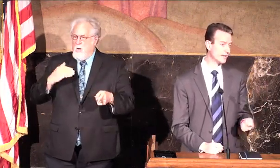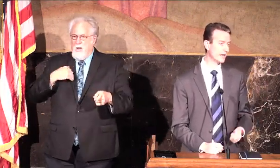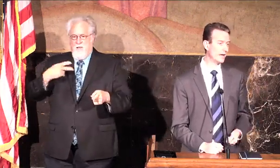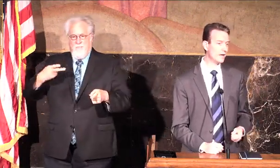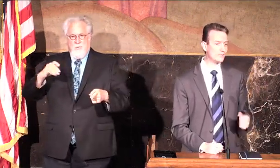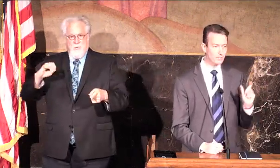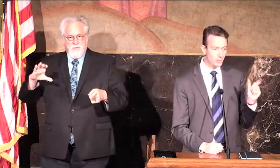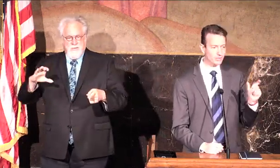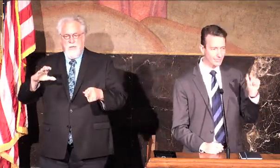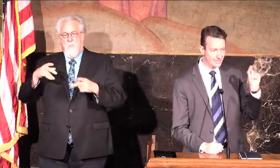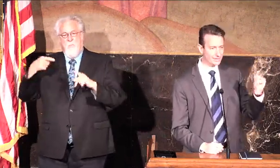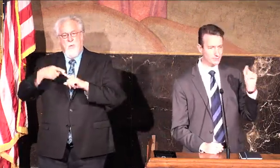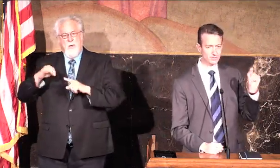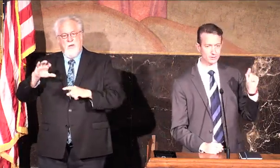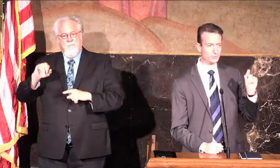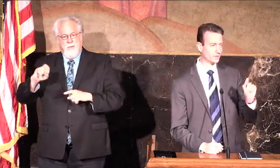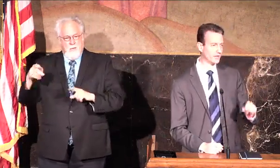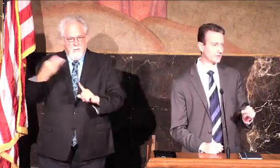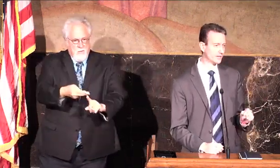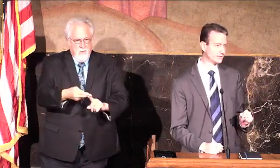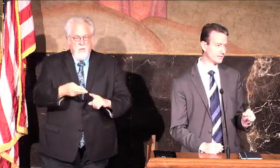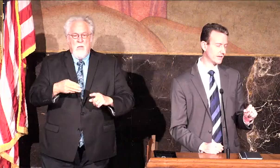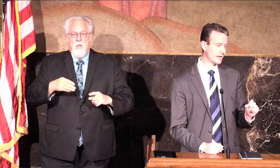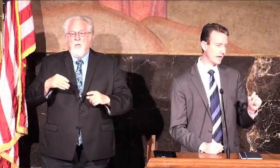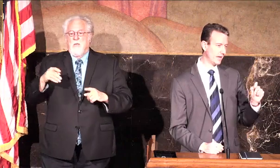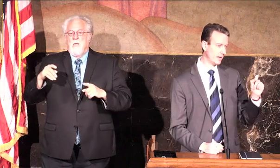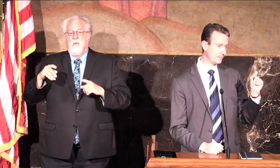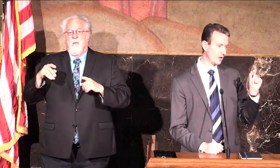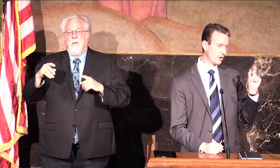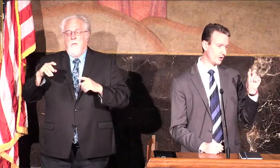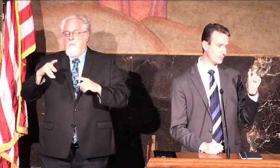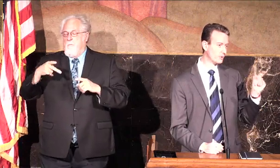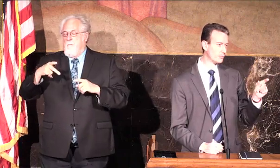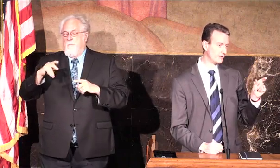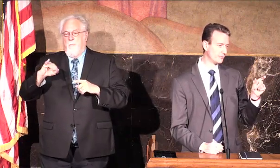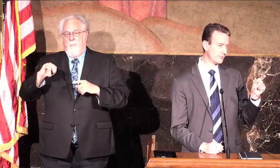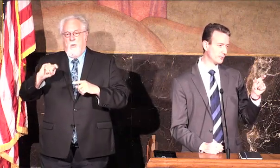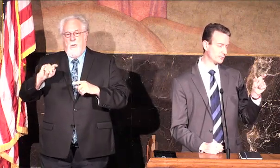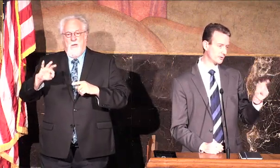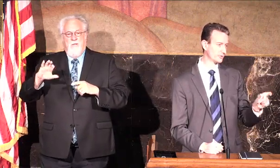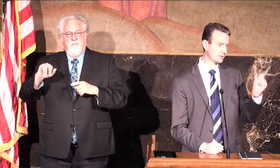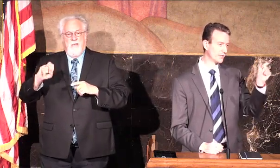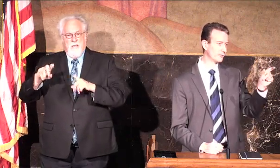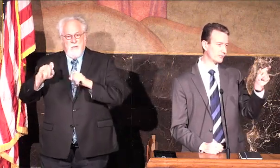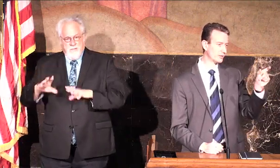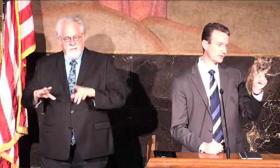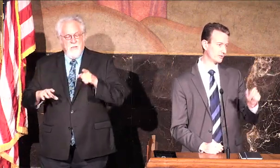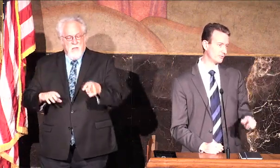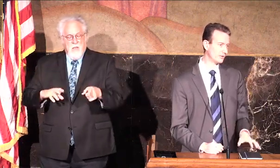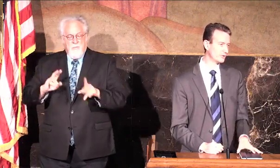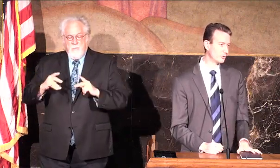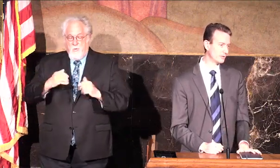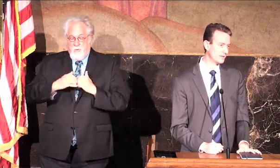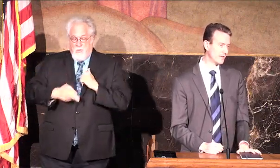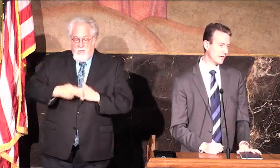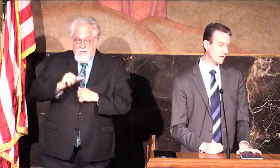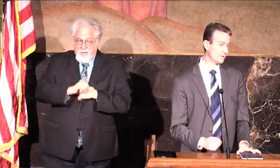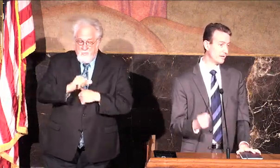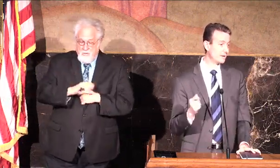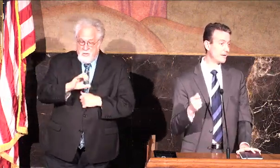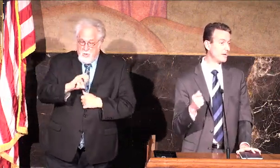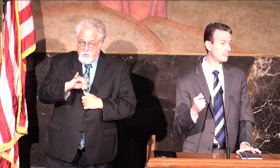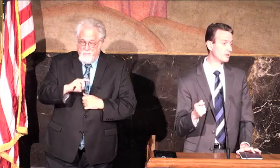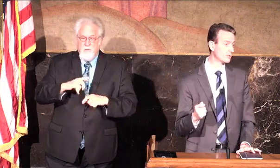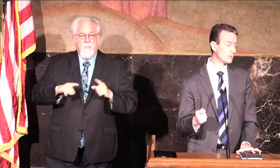tests? Importantly, these particular point-of-care tests are appropriate for folks with a certain level of risk of COVID,